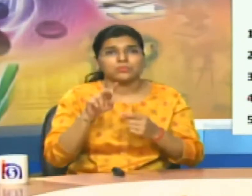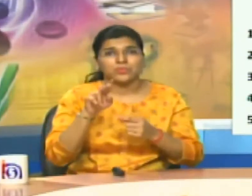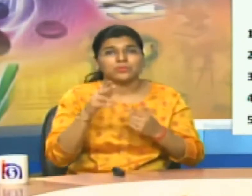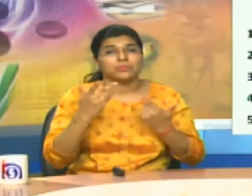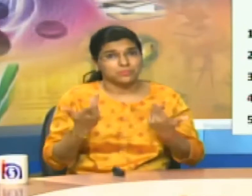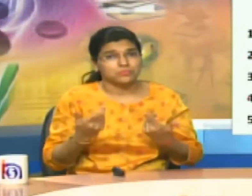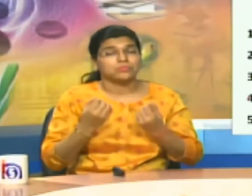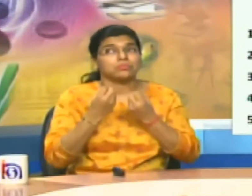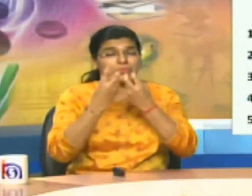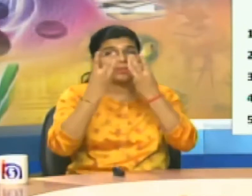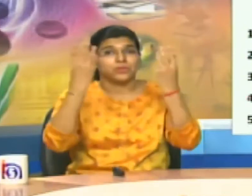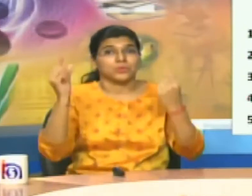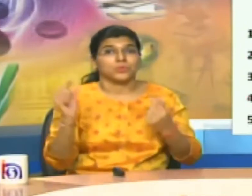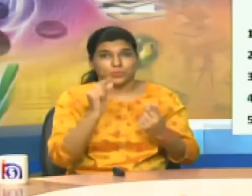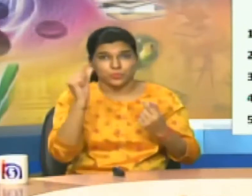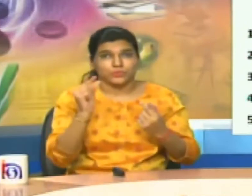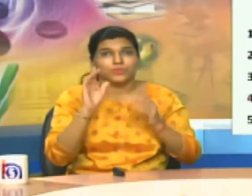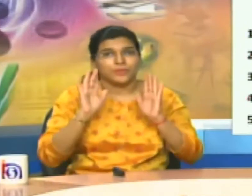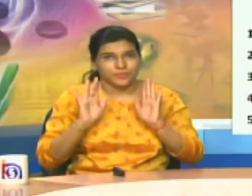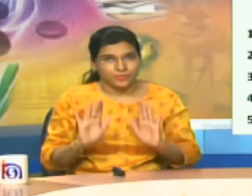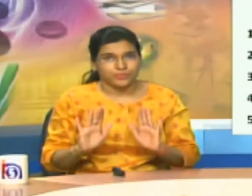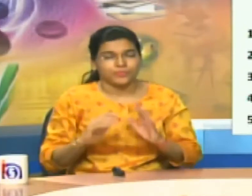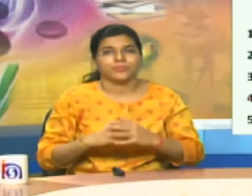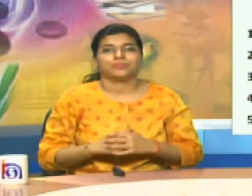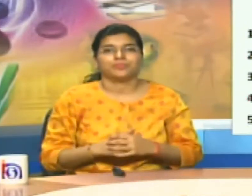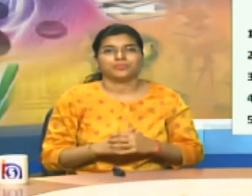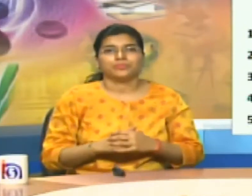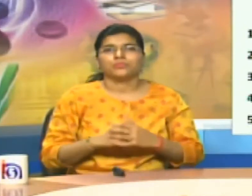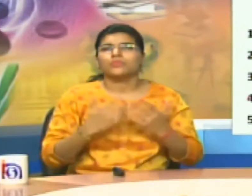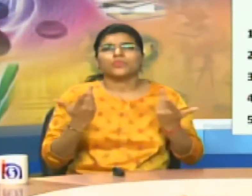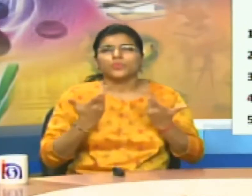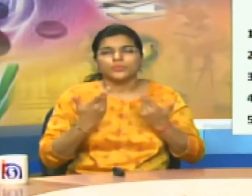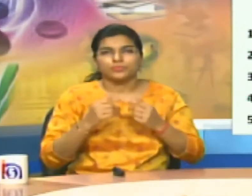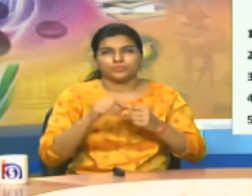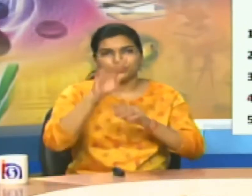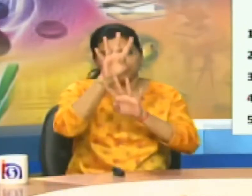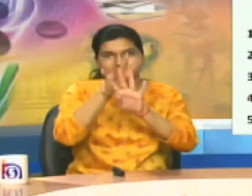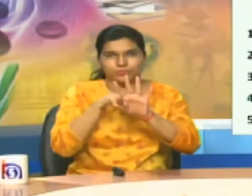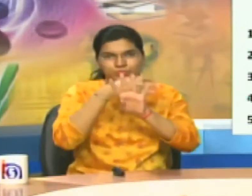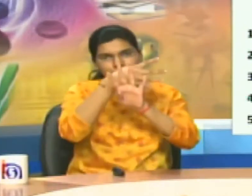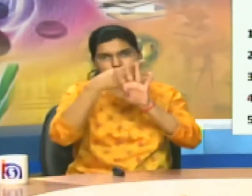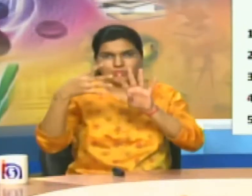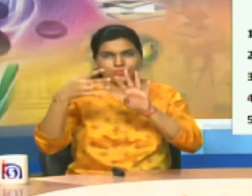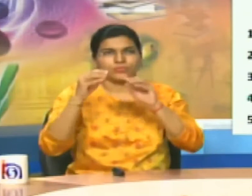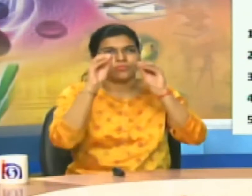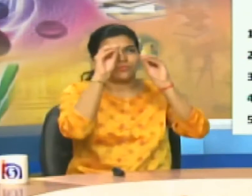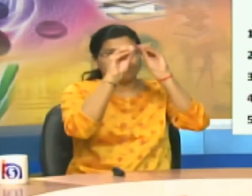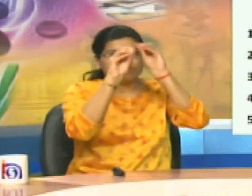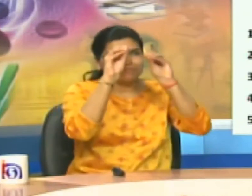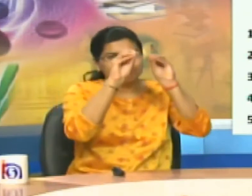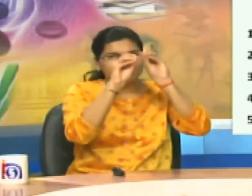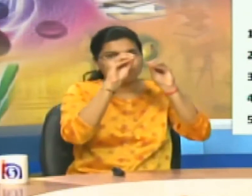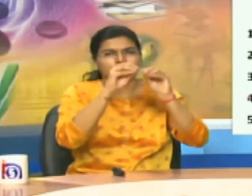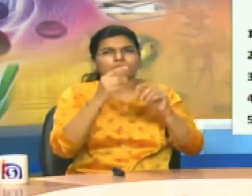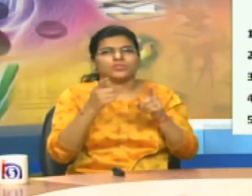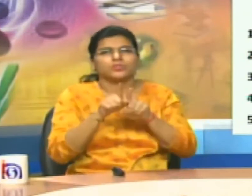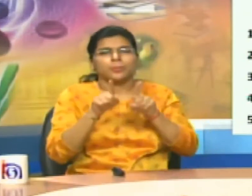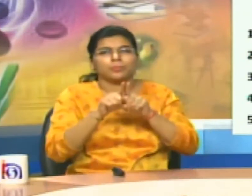pivot table. This is used at many places. For example, in a worksheet or